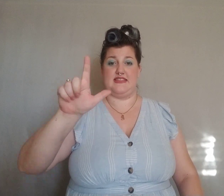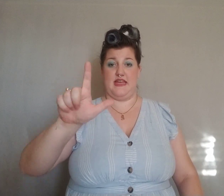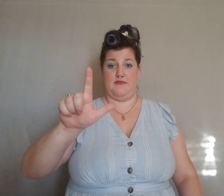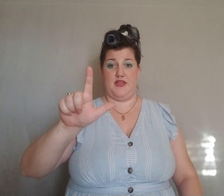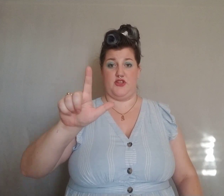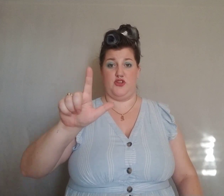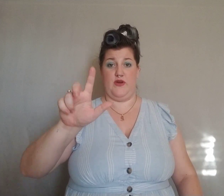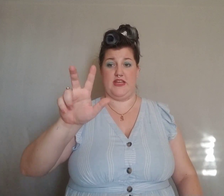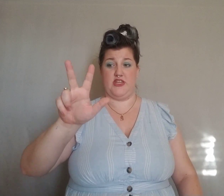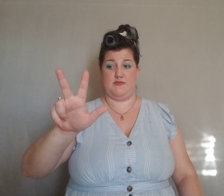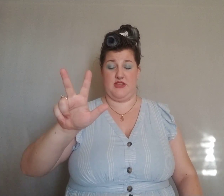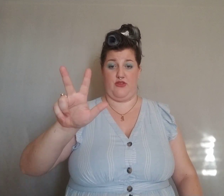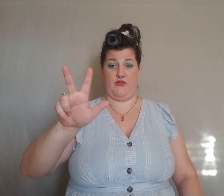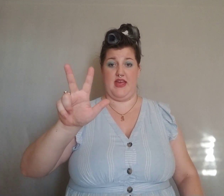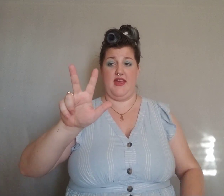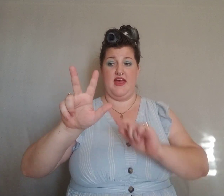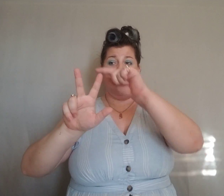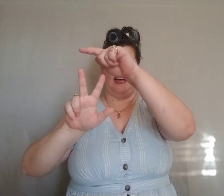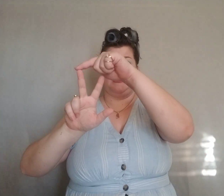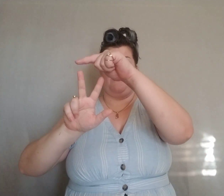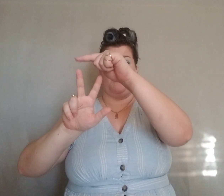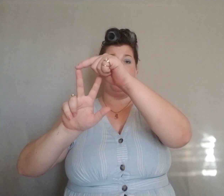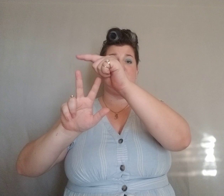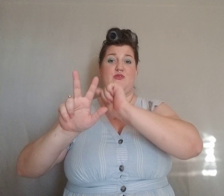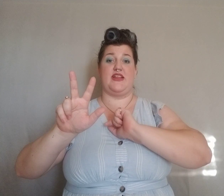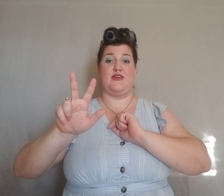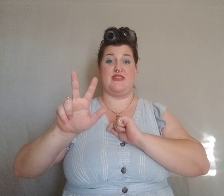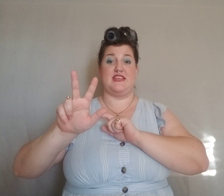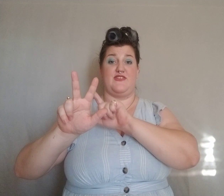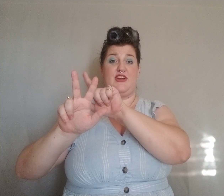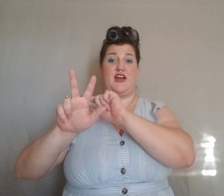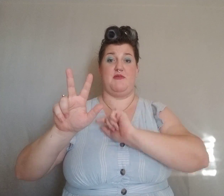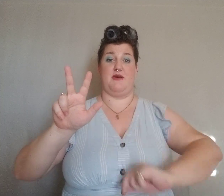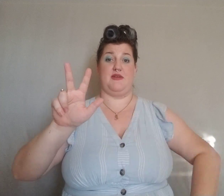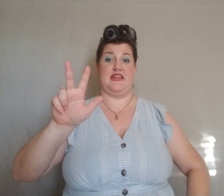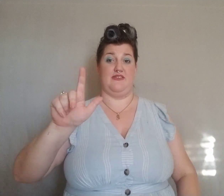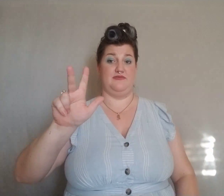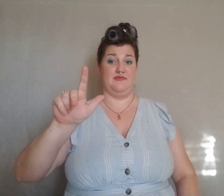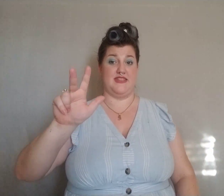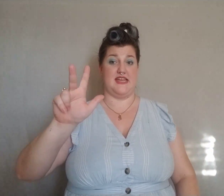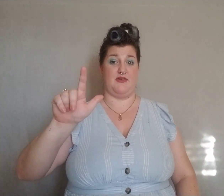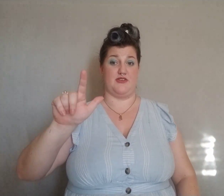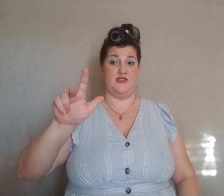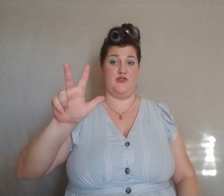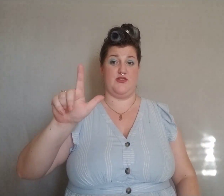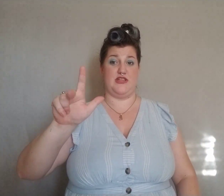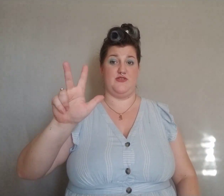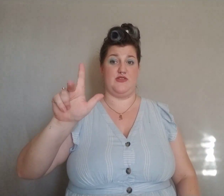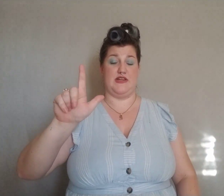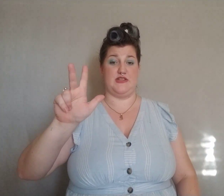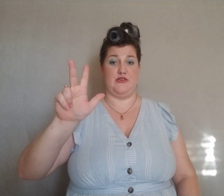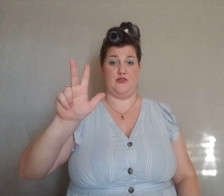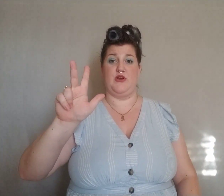same 2 hand shape to 3, except for it moves quickly with this finger coming up and down. See, it goes 2, 3, 2, 3, 2, 3